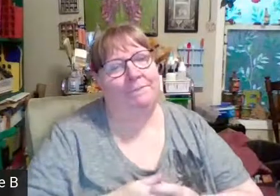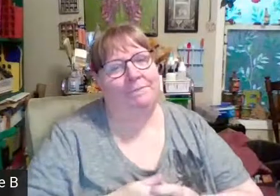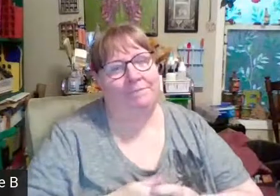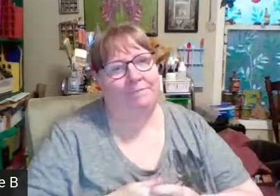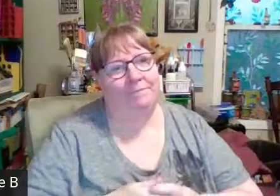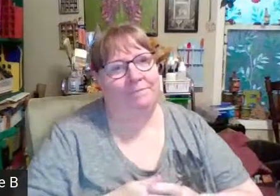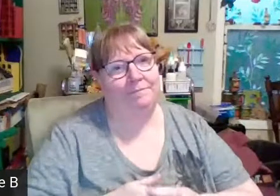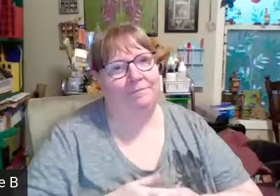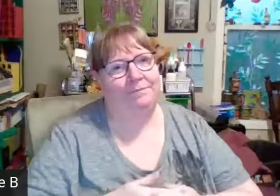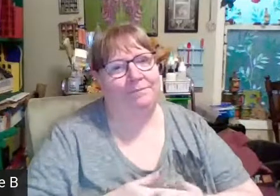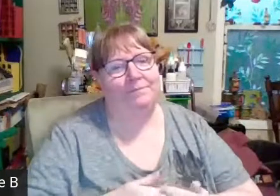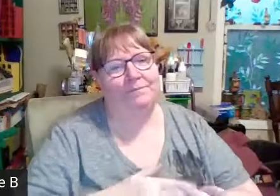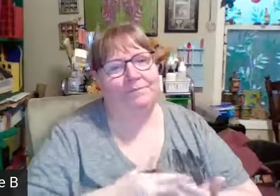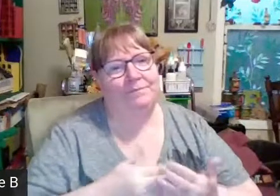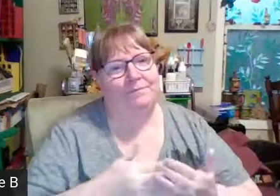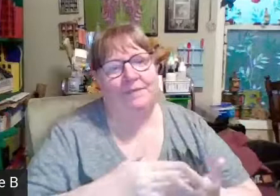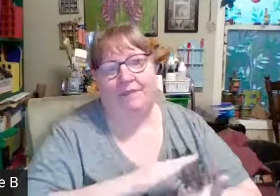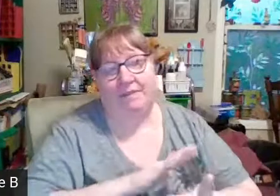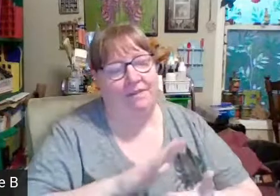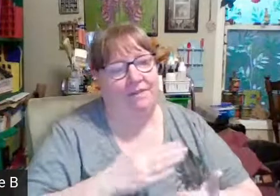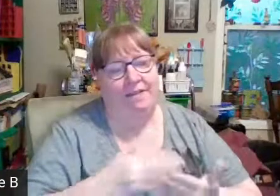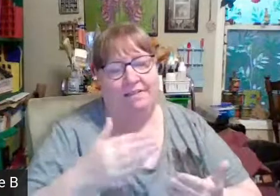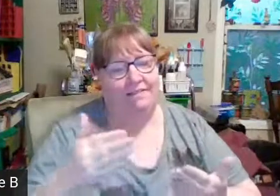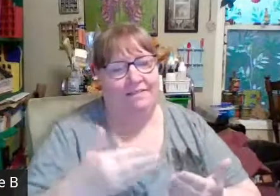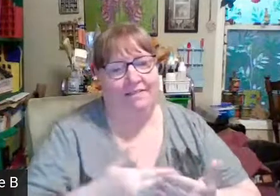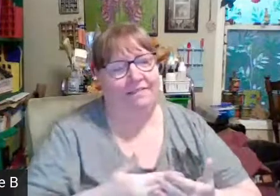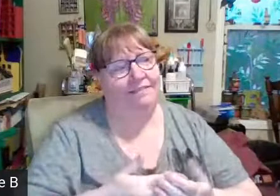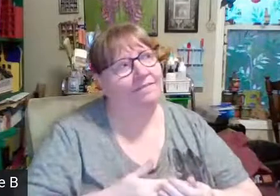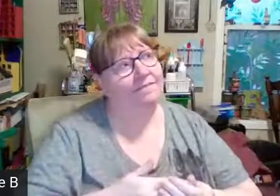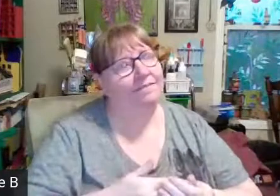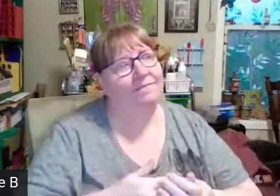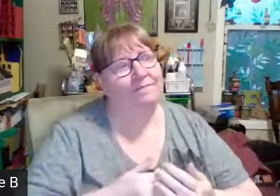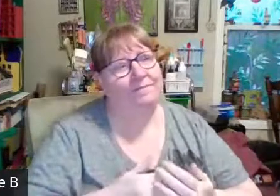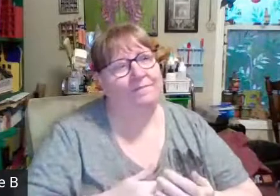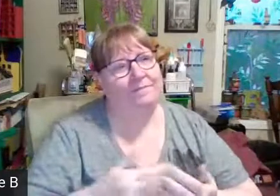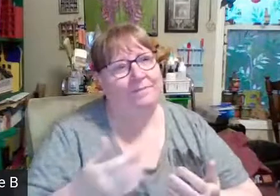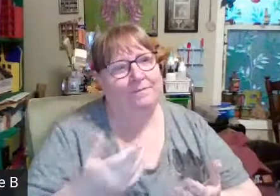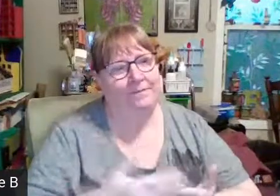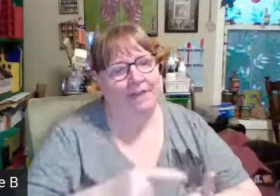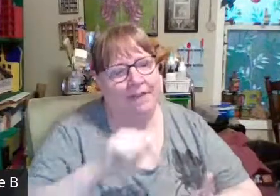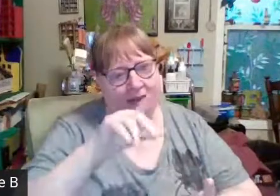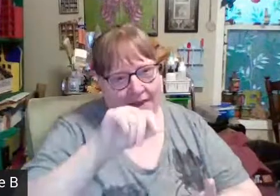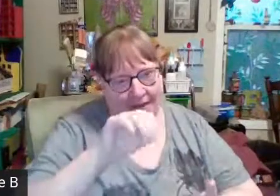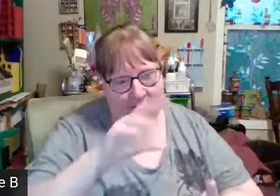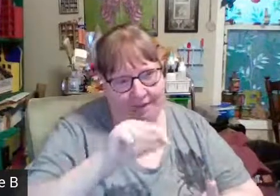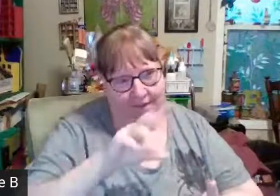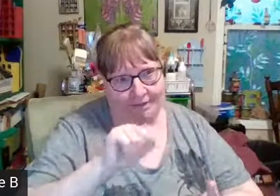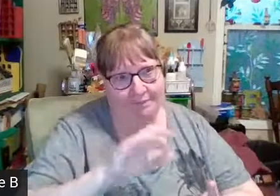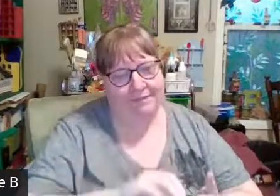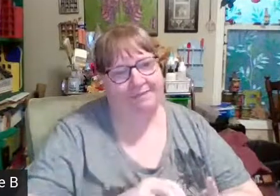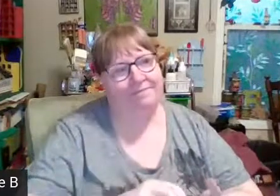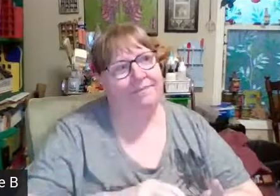lot of categories. It could be your favorite themes, your favorite animal, your favorite